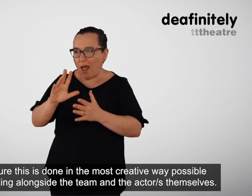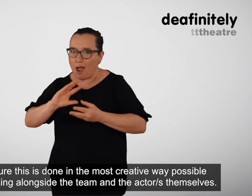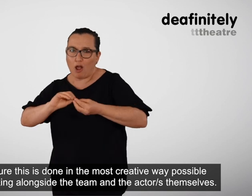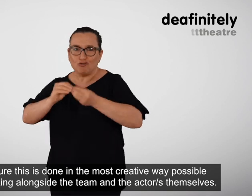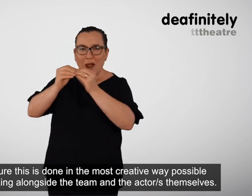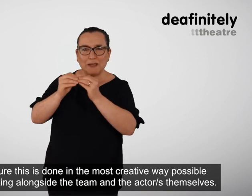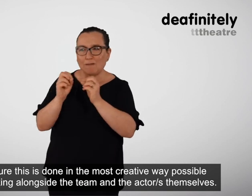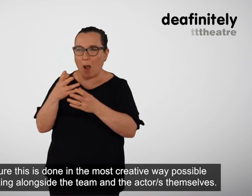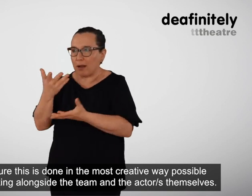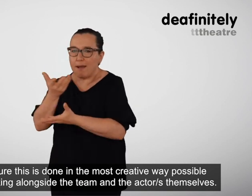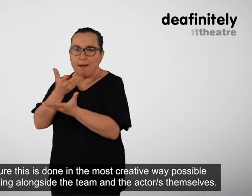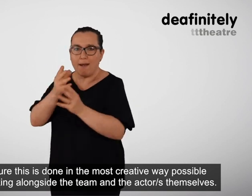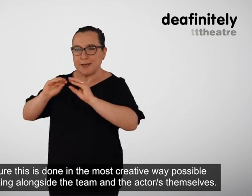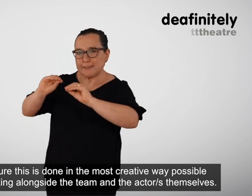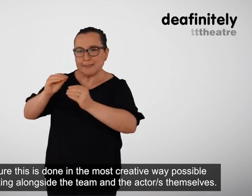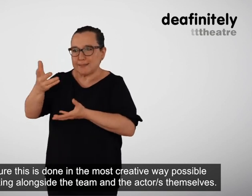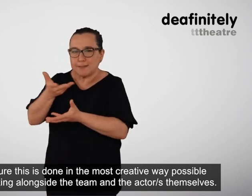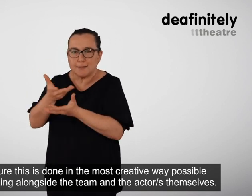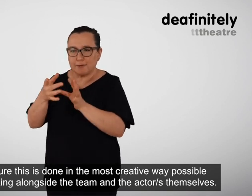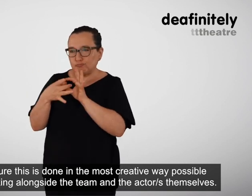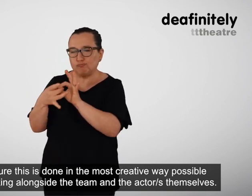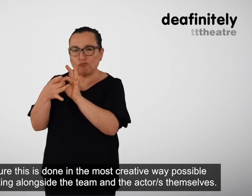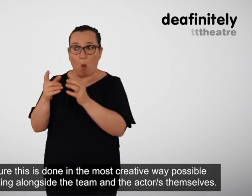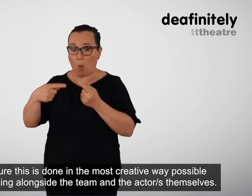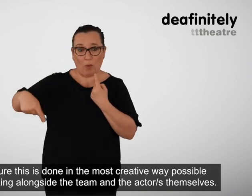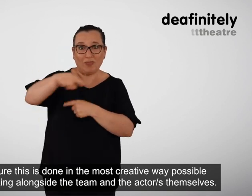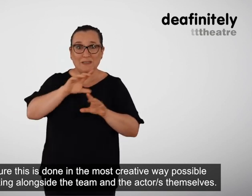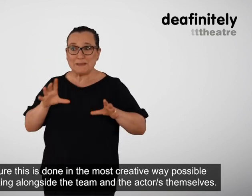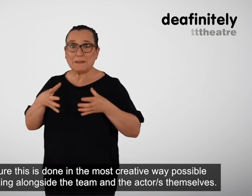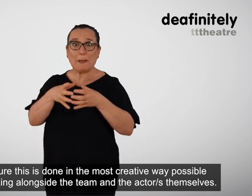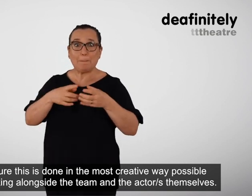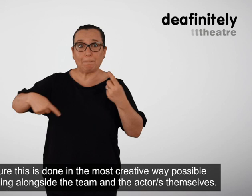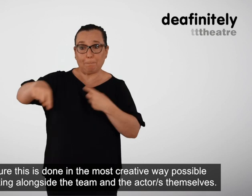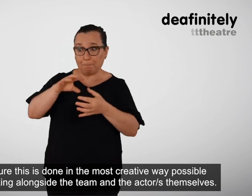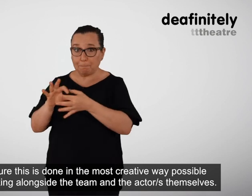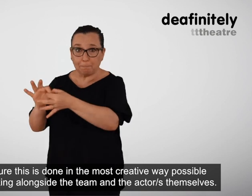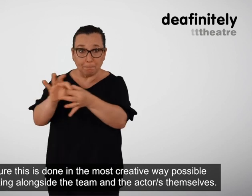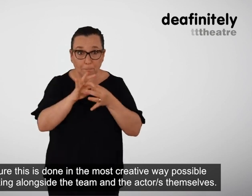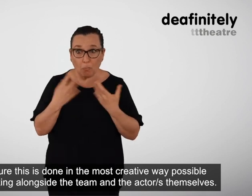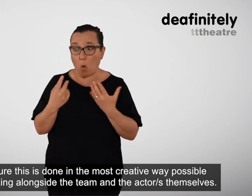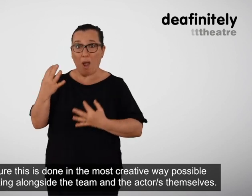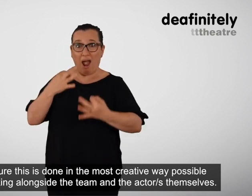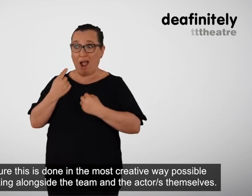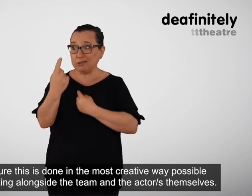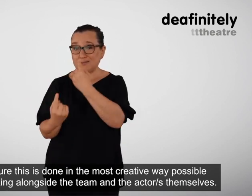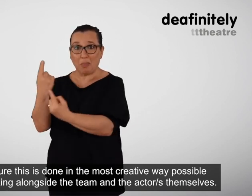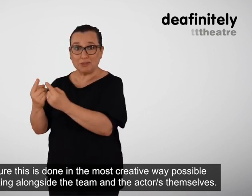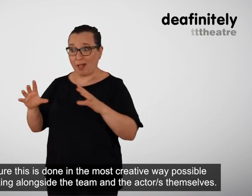is done in the most creative way possible whilst working alongside the team and the actors themselves.